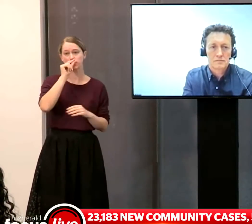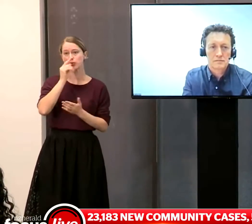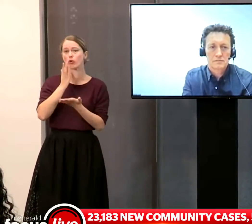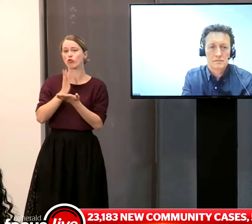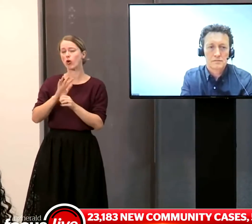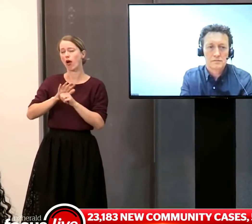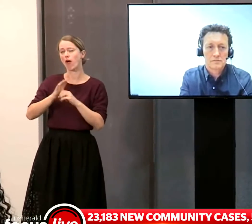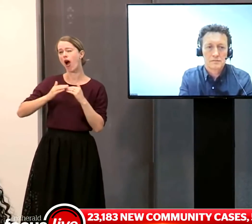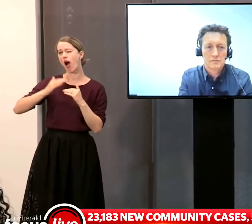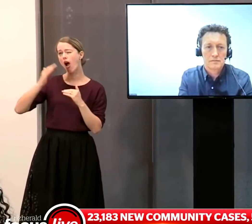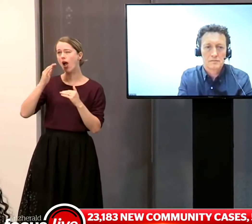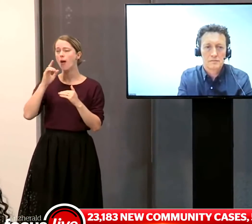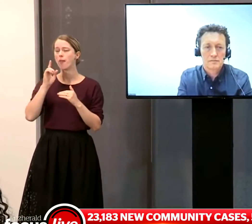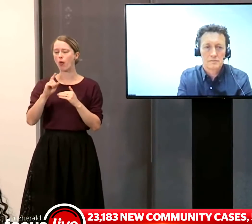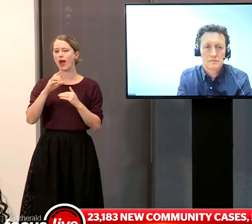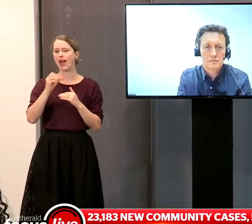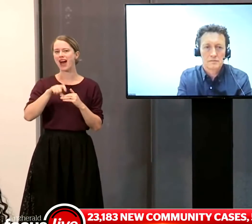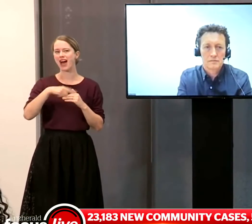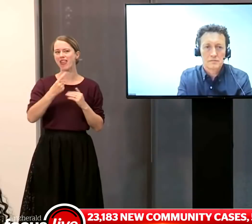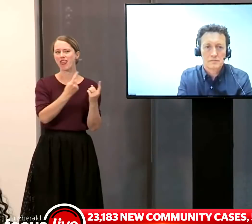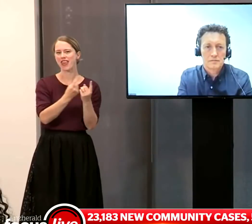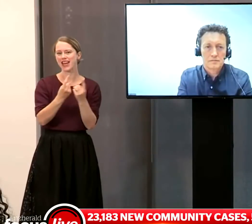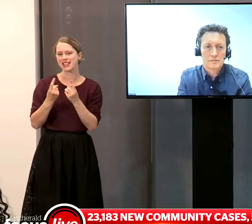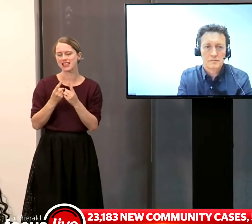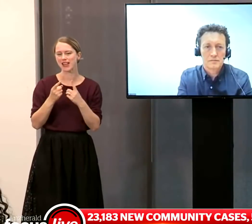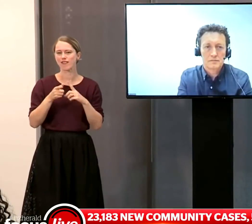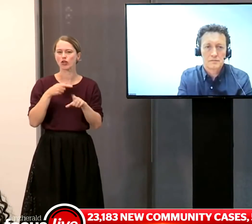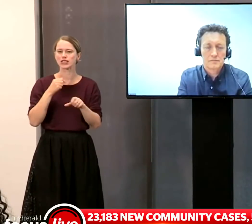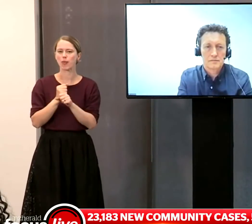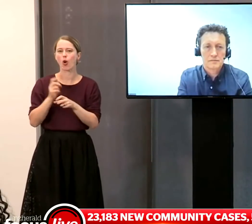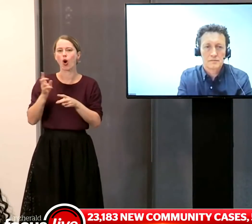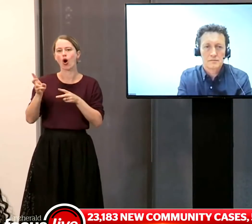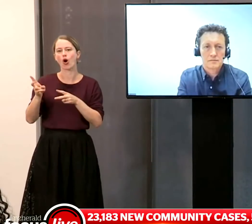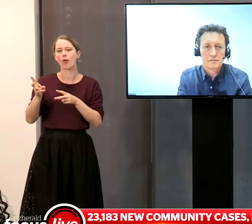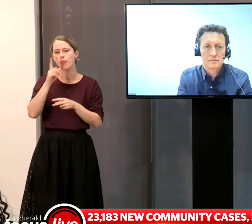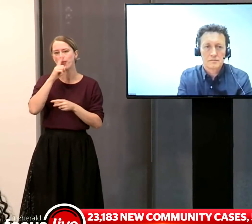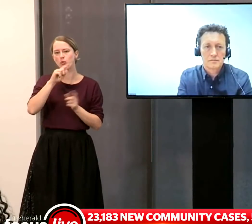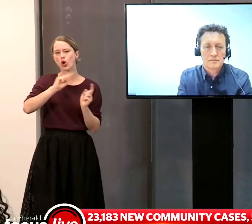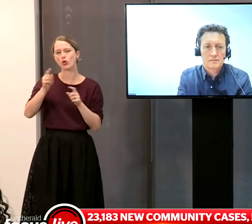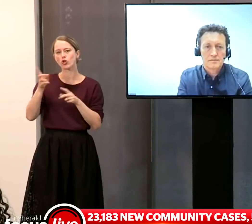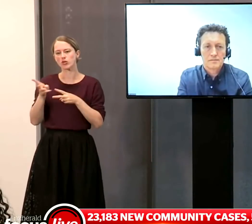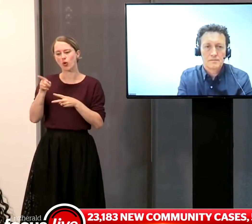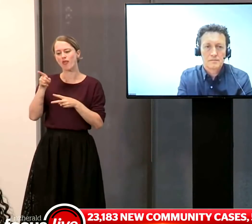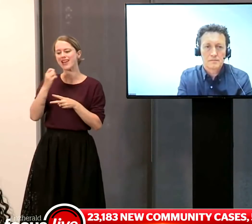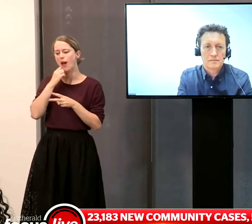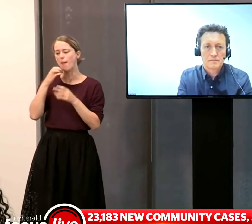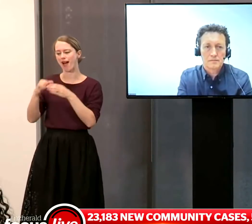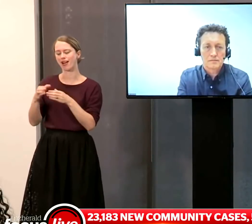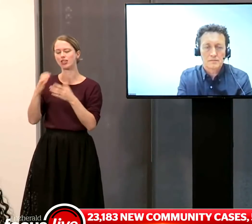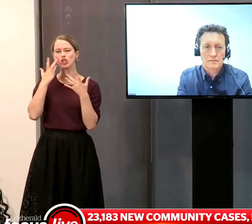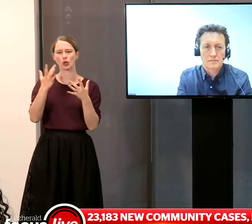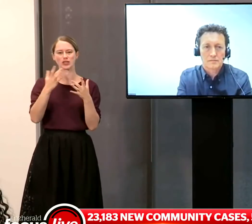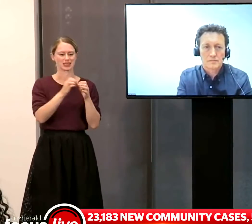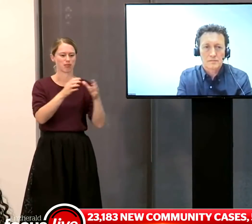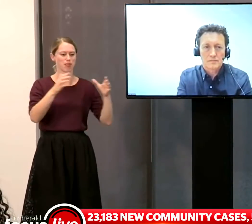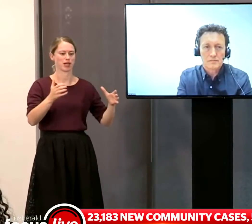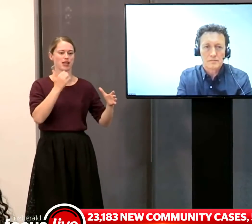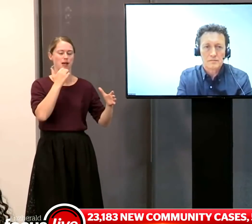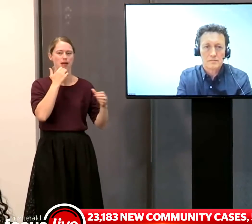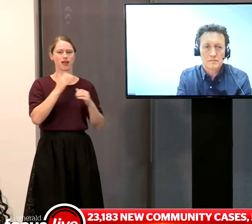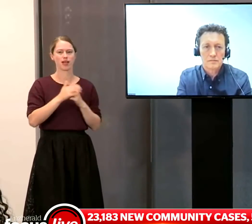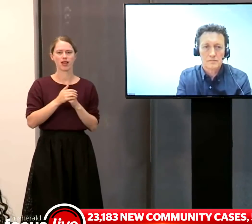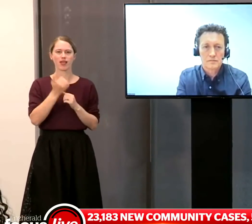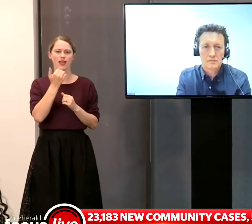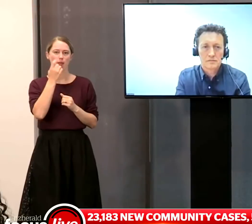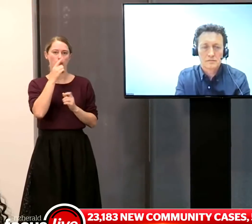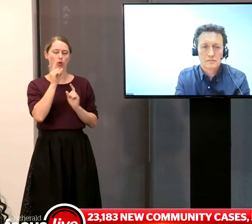be, except we've got these other indicators, including our hospitalisation rate, and also, as part of that, the number of people who are